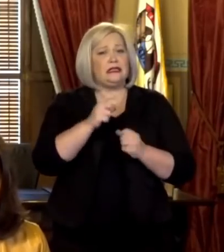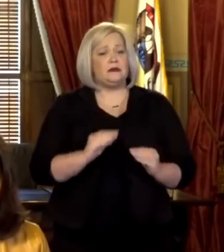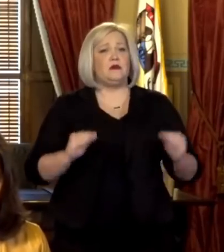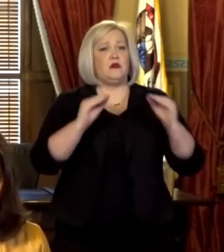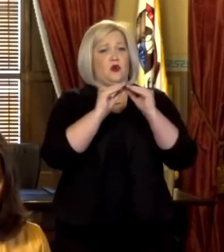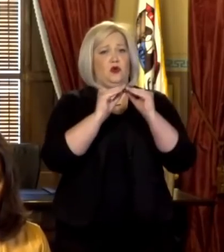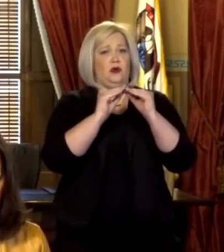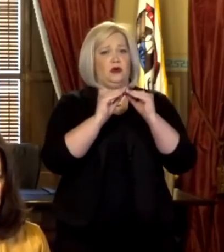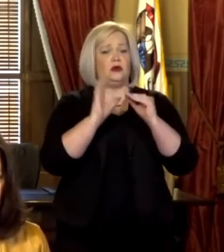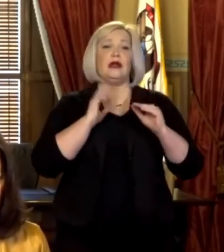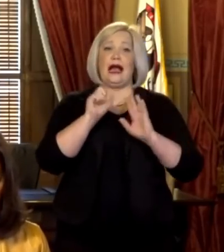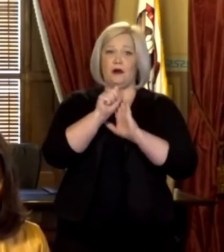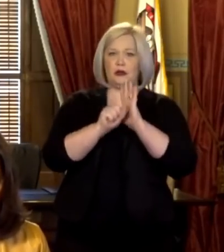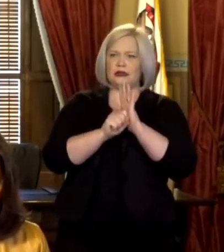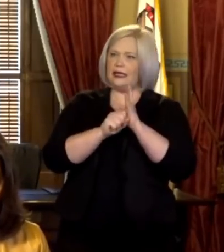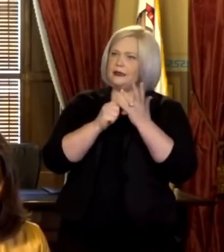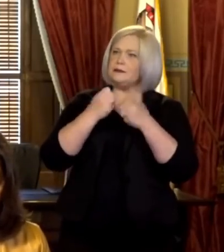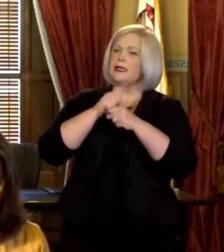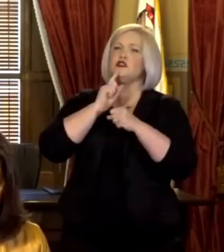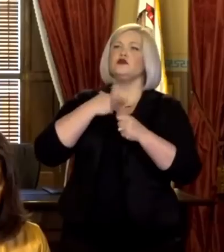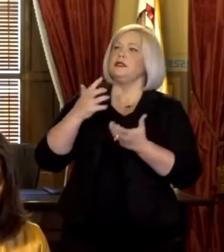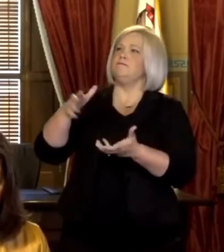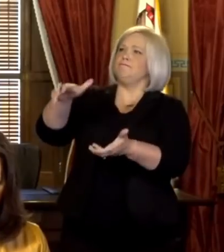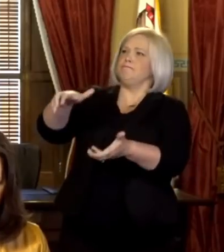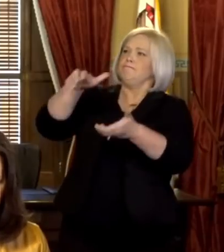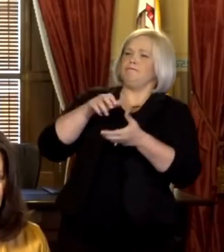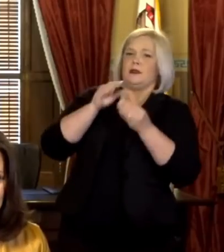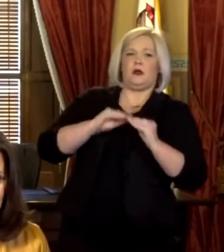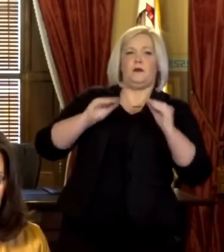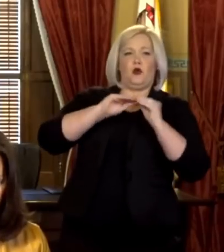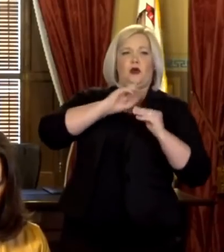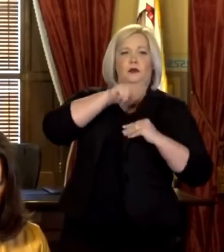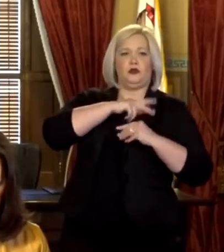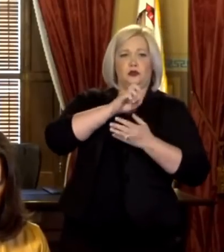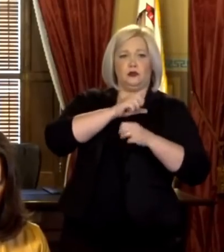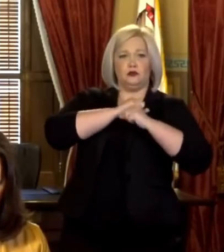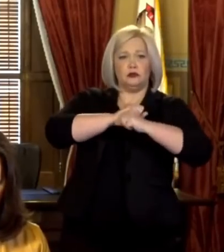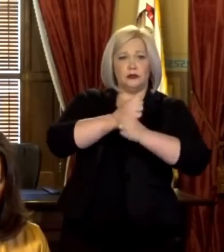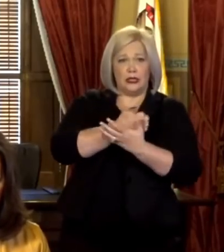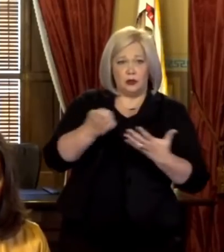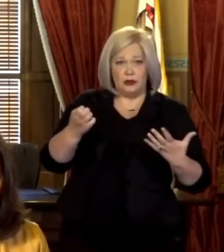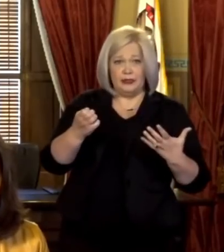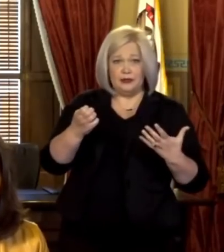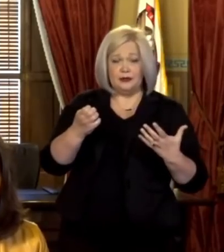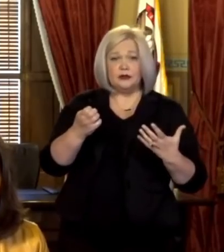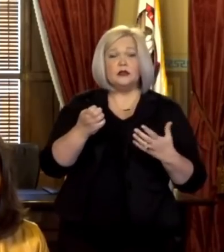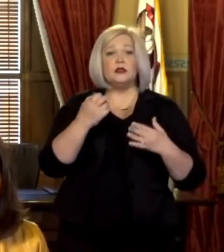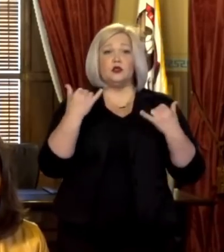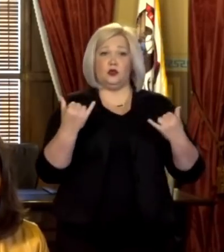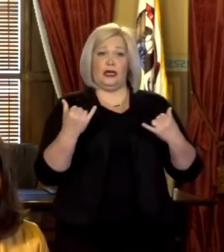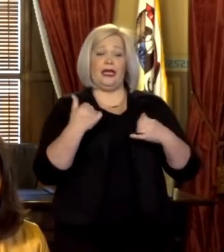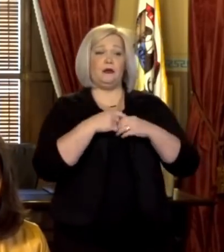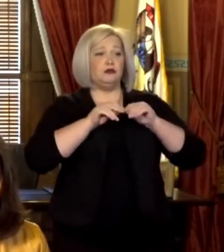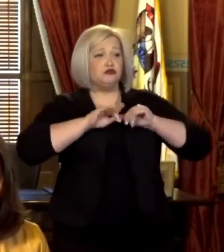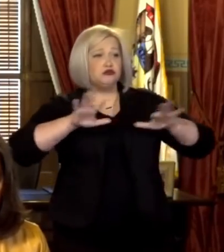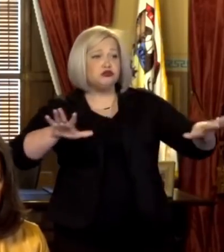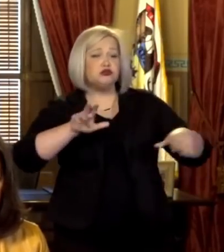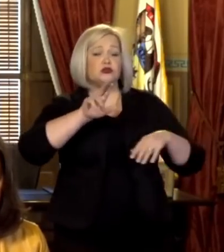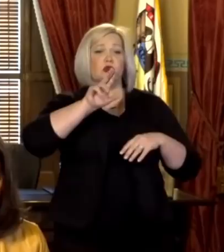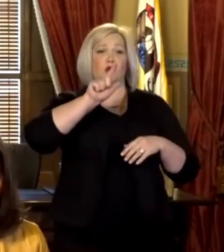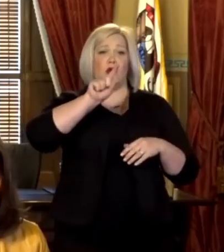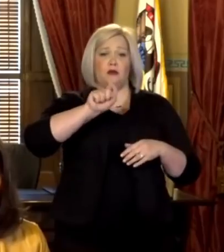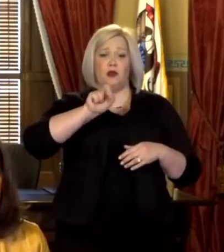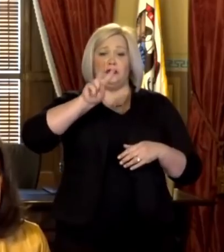state level to secure more personal protection equipment. Today, we will begin distributing 1.2 million